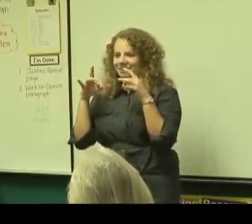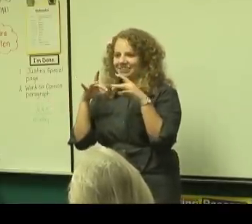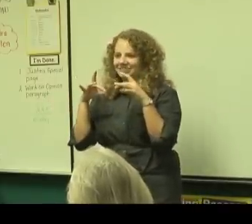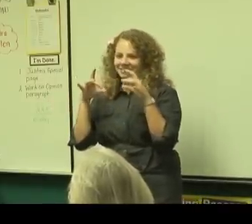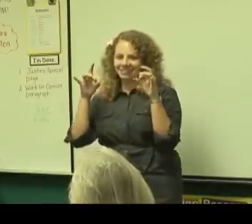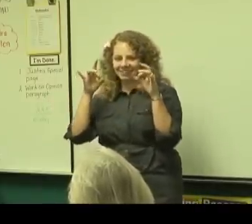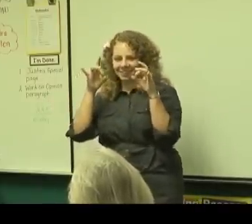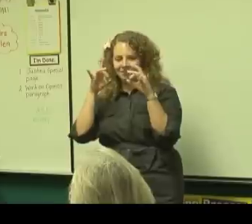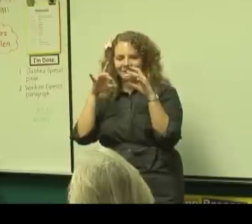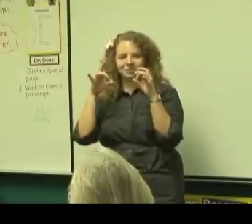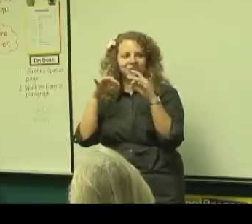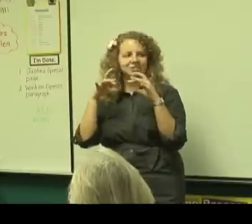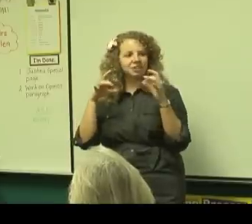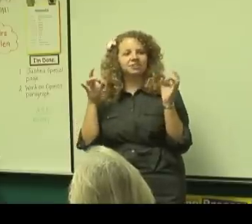Starbucks, like flicking towards each other,